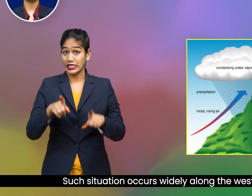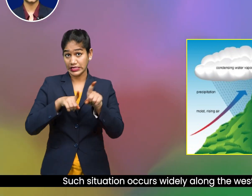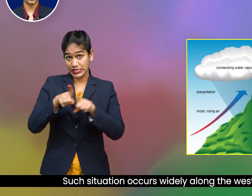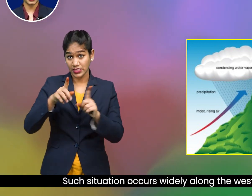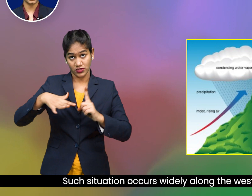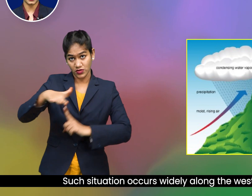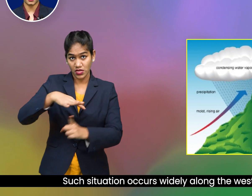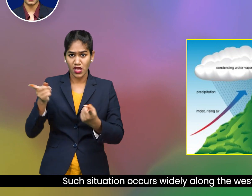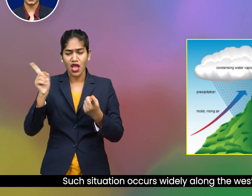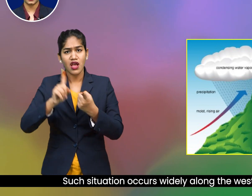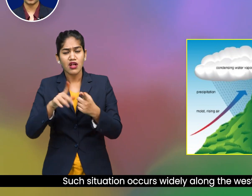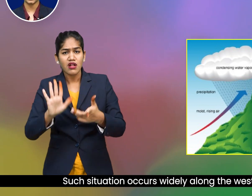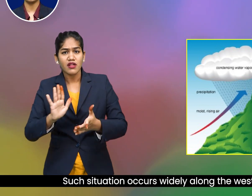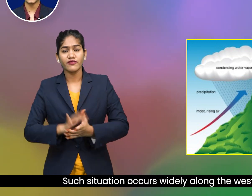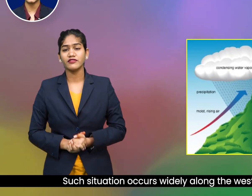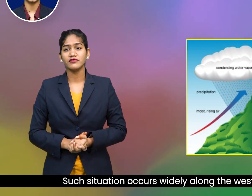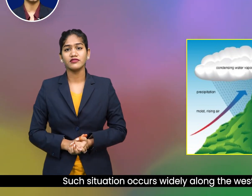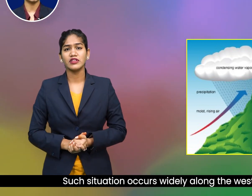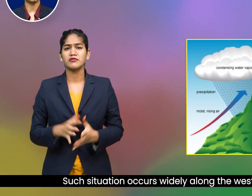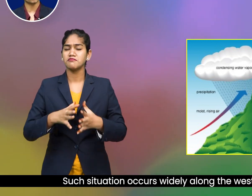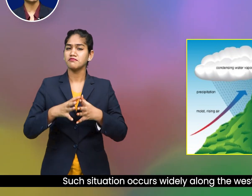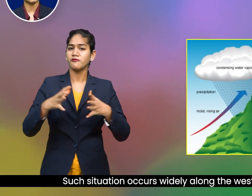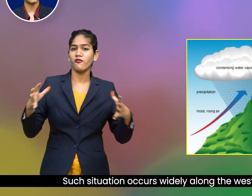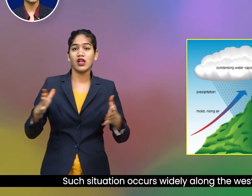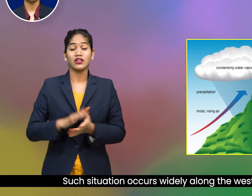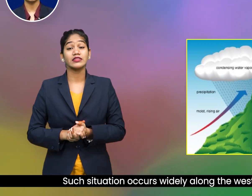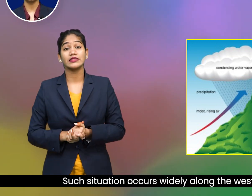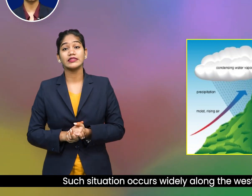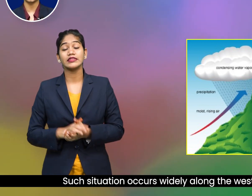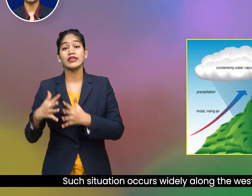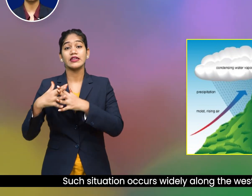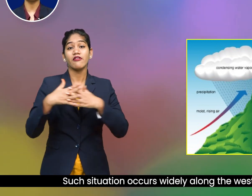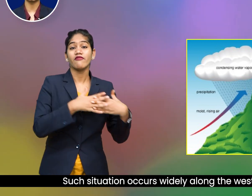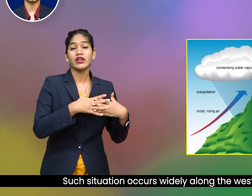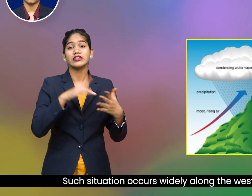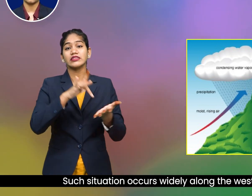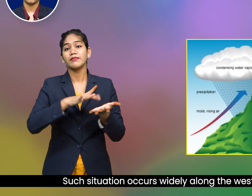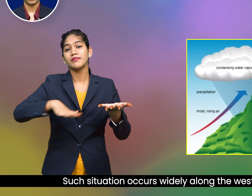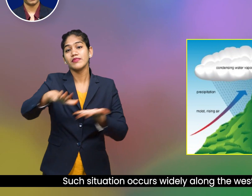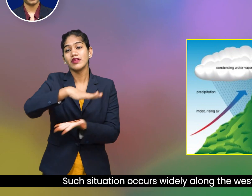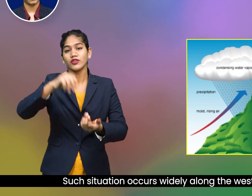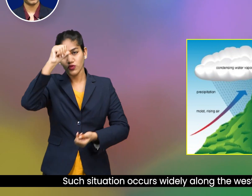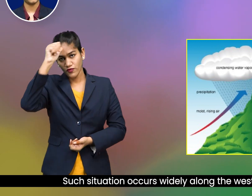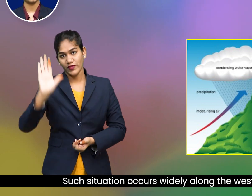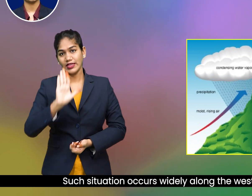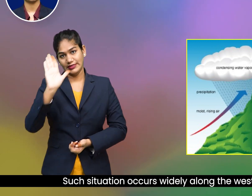Such situations occurs widely along the western coast of India.